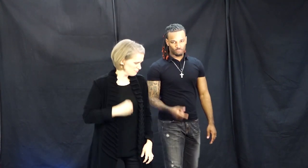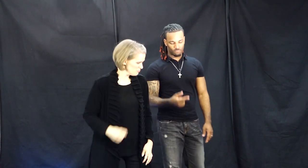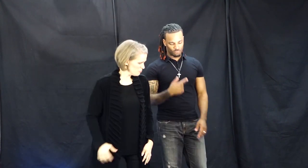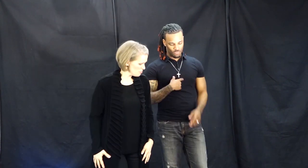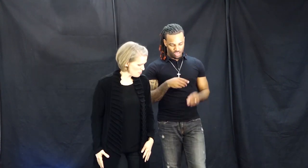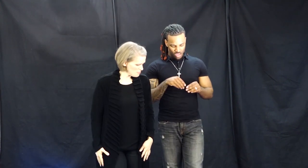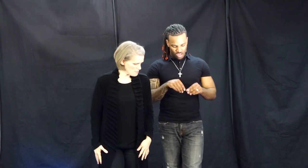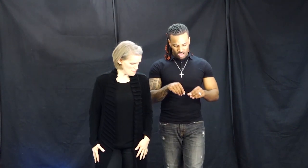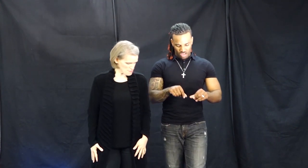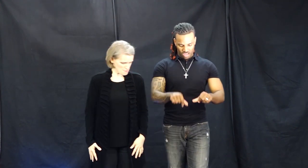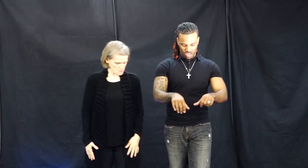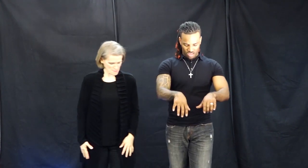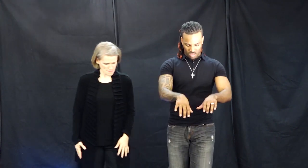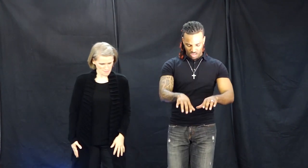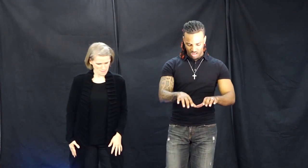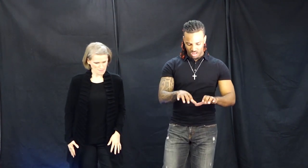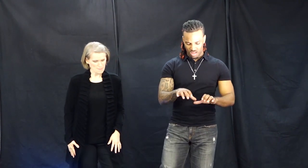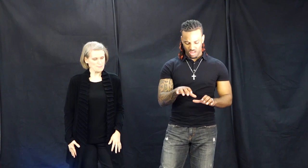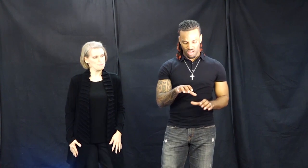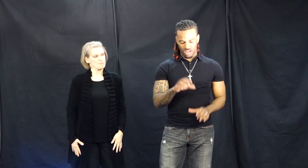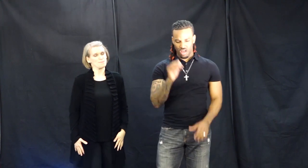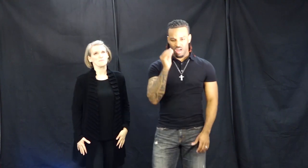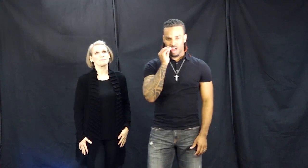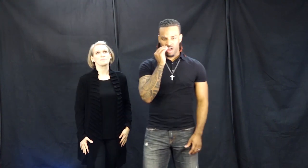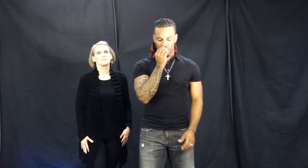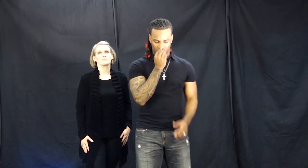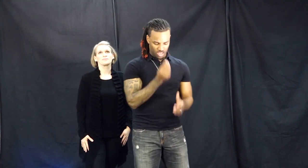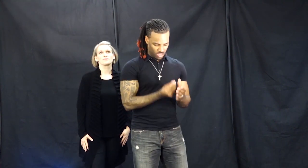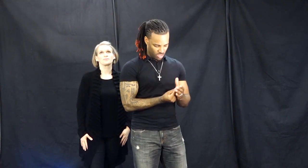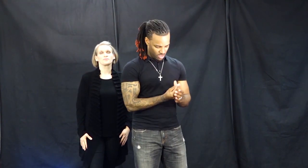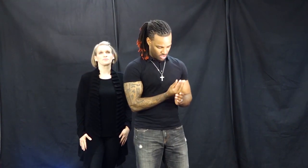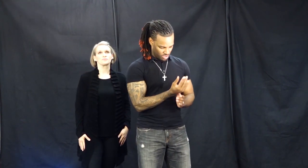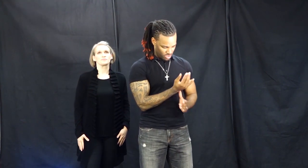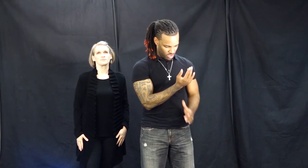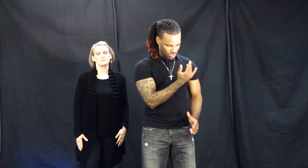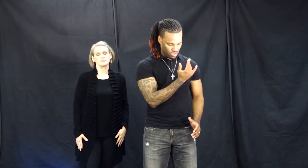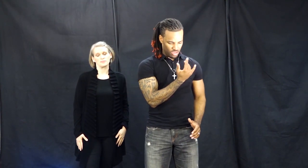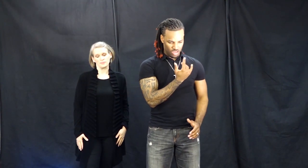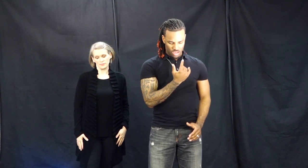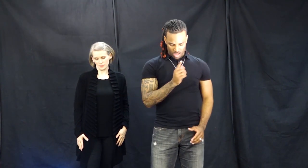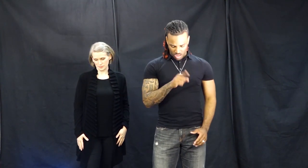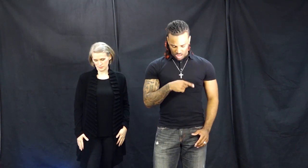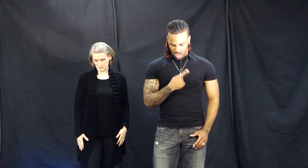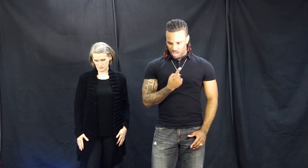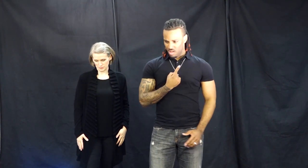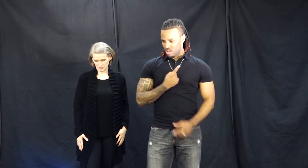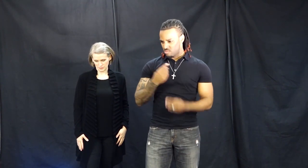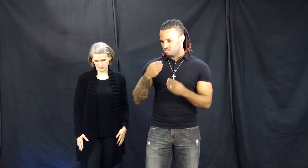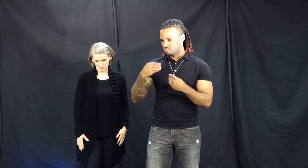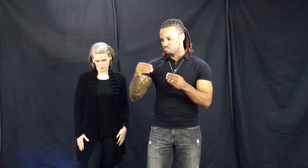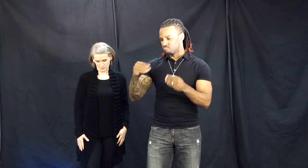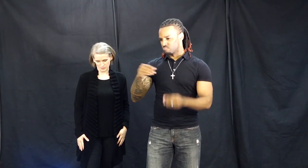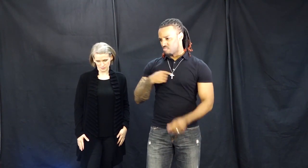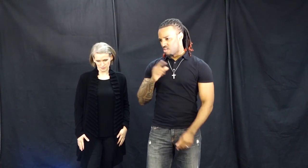flowers in the garden. I walk alone to the store, and it's